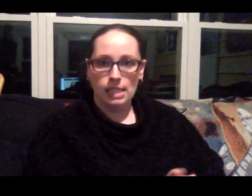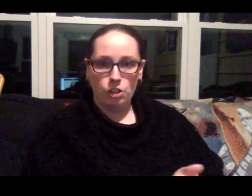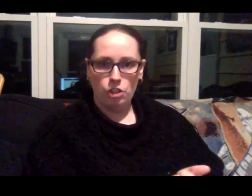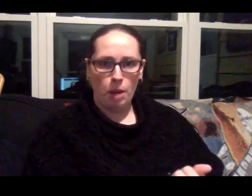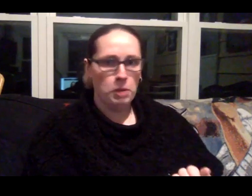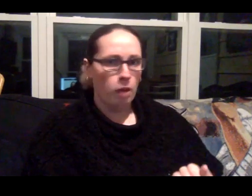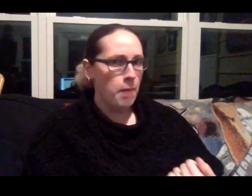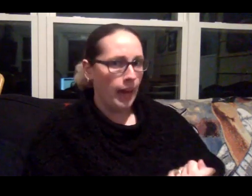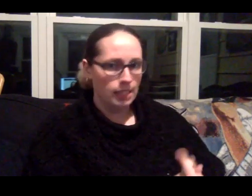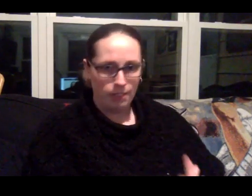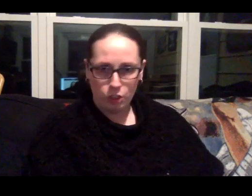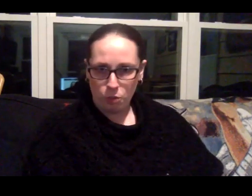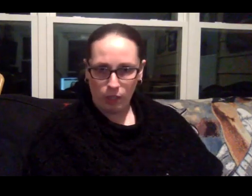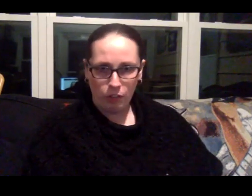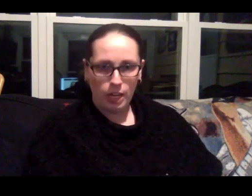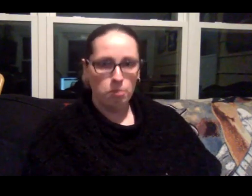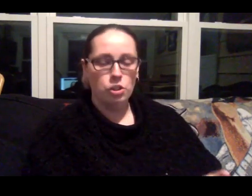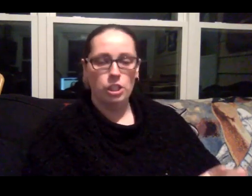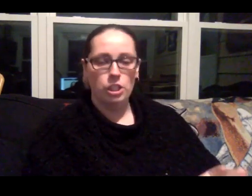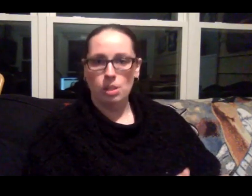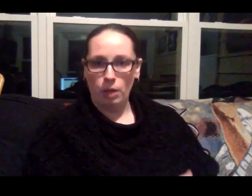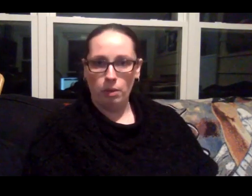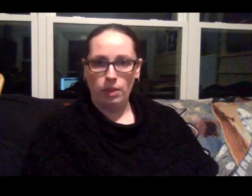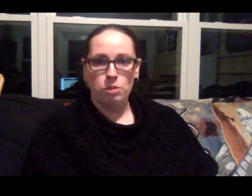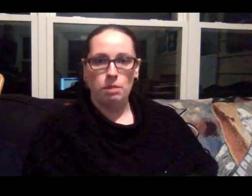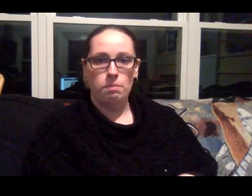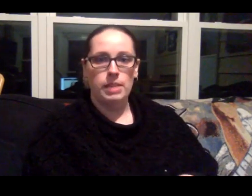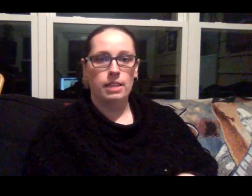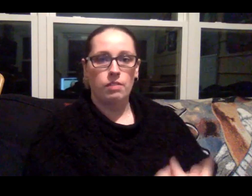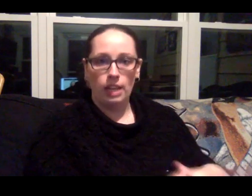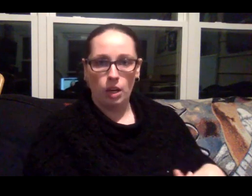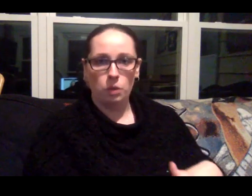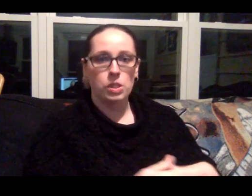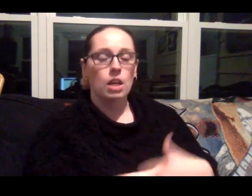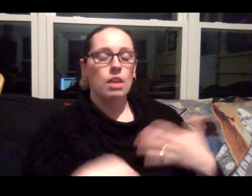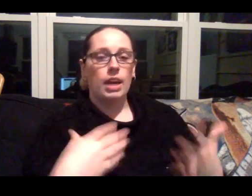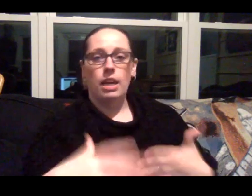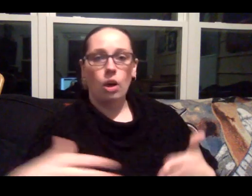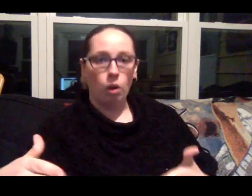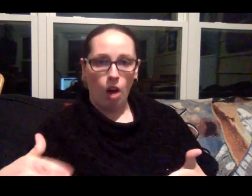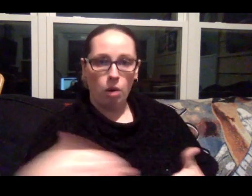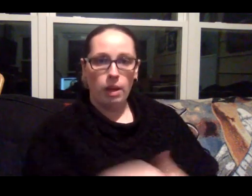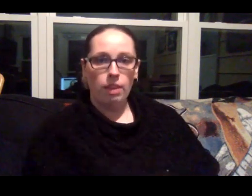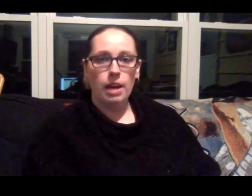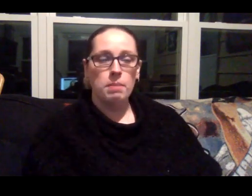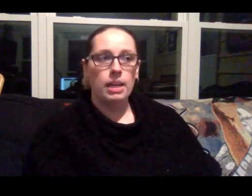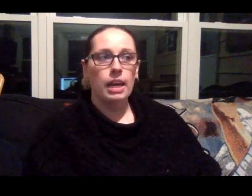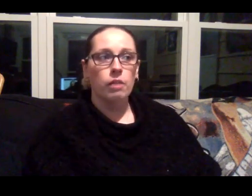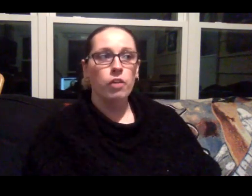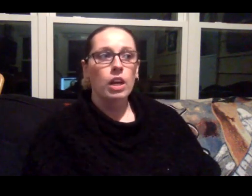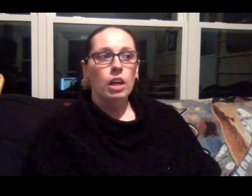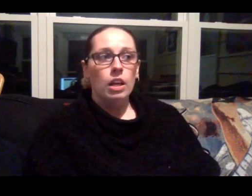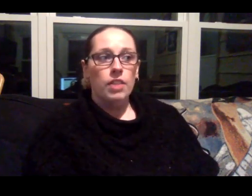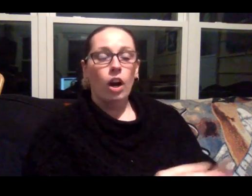amazing. She drops off packets of extra work for him. She does the work with him. She takes videos that he can go along with. I mean,